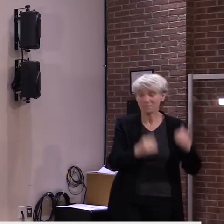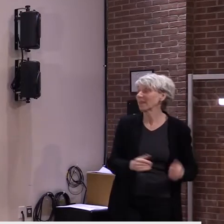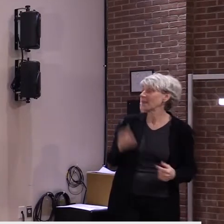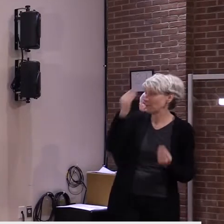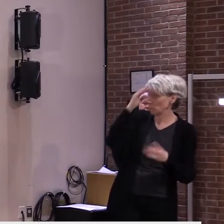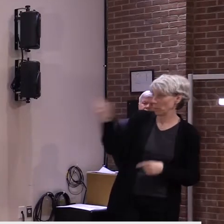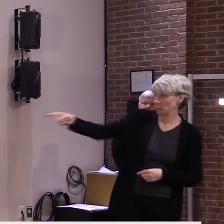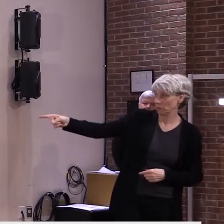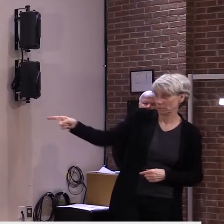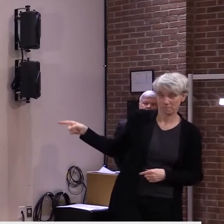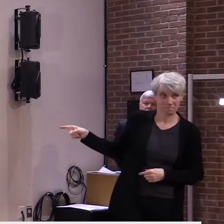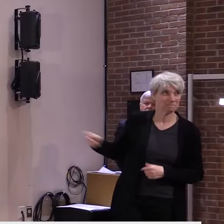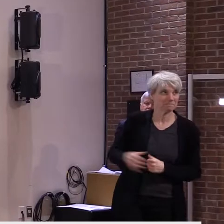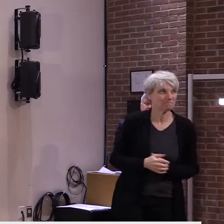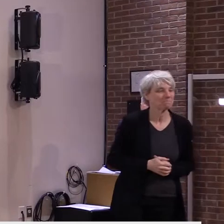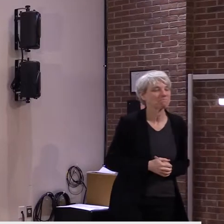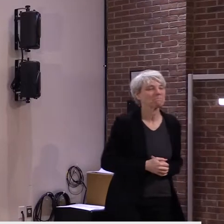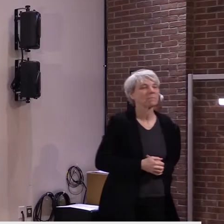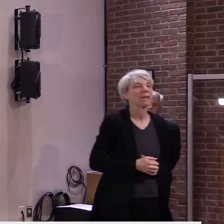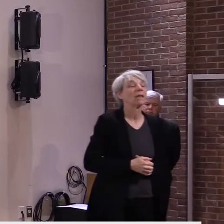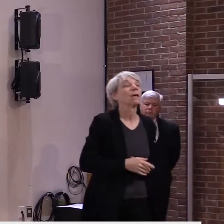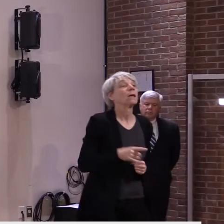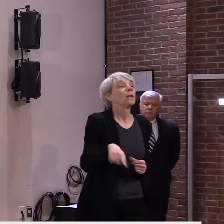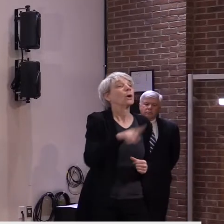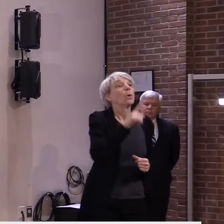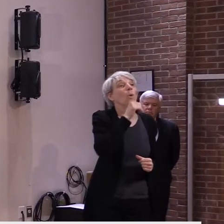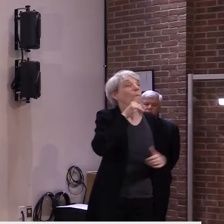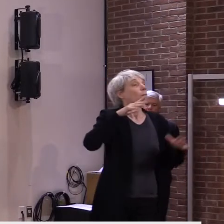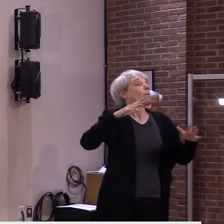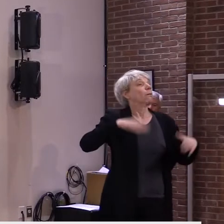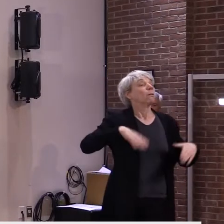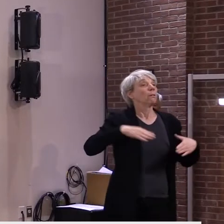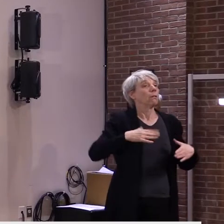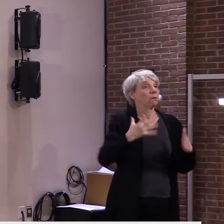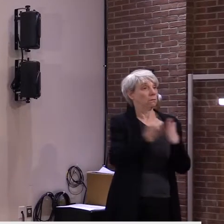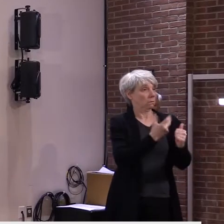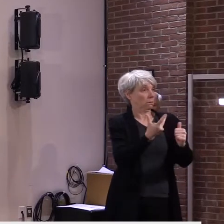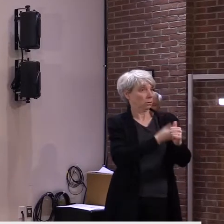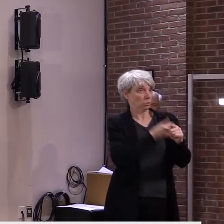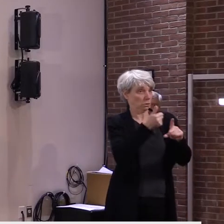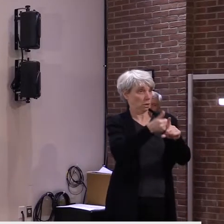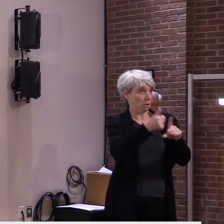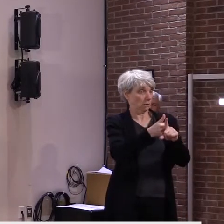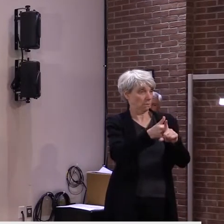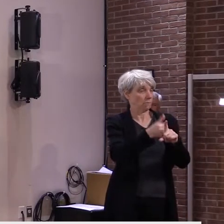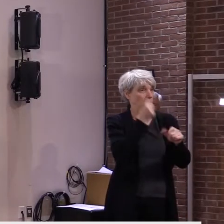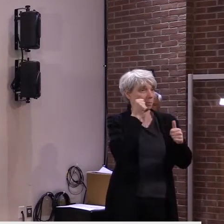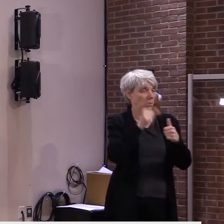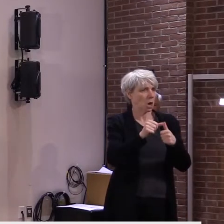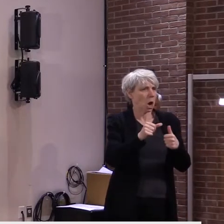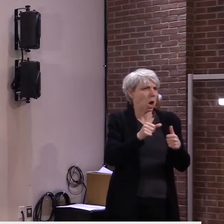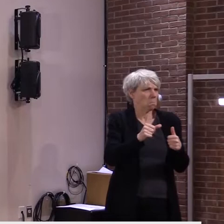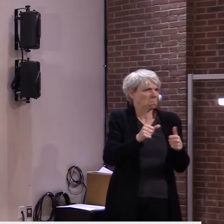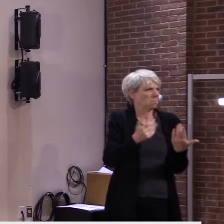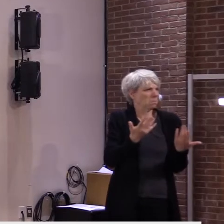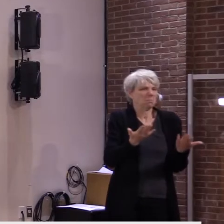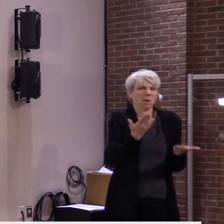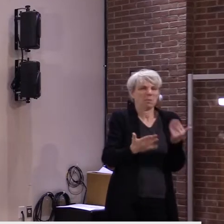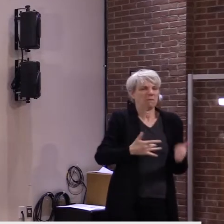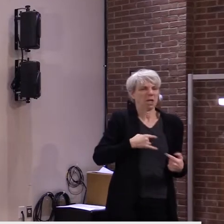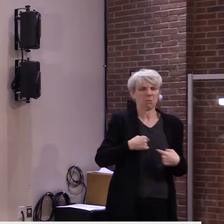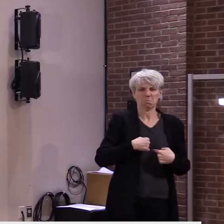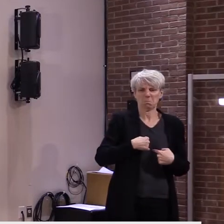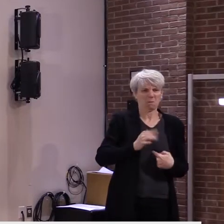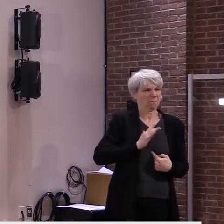healthvermont.gov/myvaccine. I'd like to remind those who have not yet gotten vaccinated that even if you're not that concerned about protecting